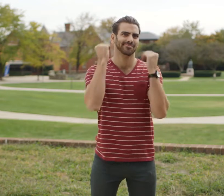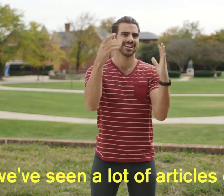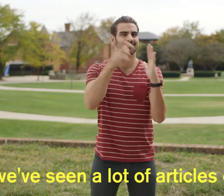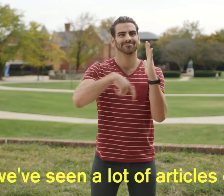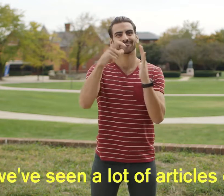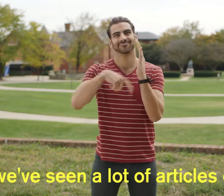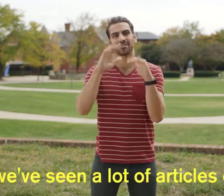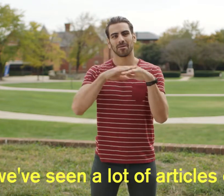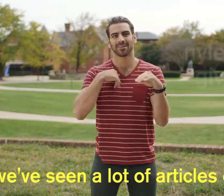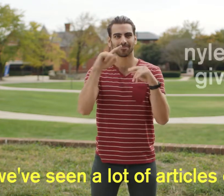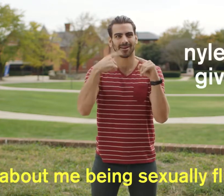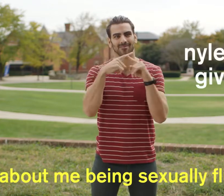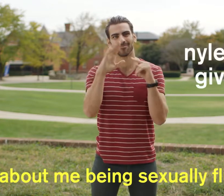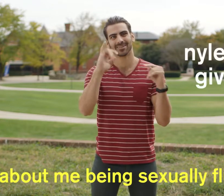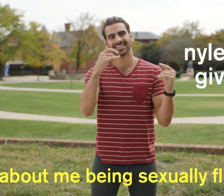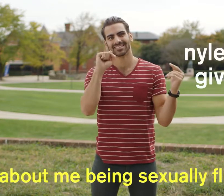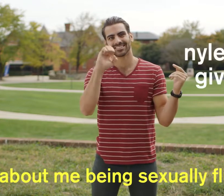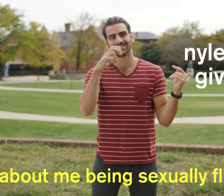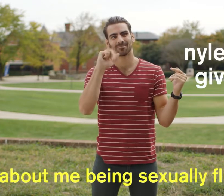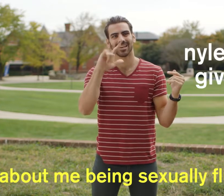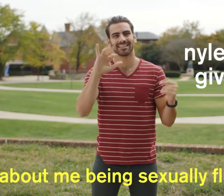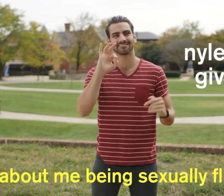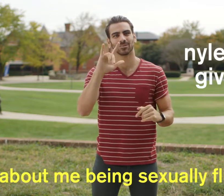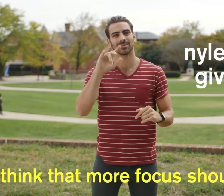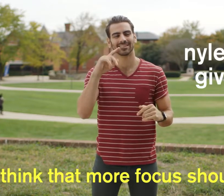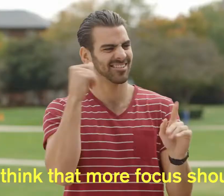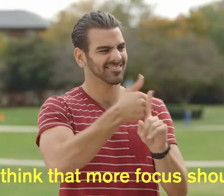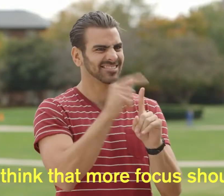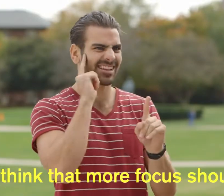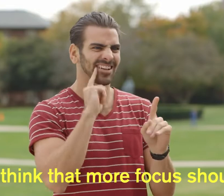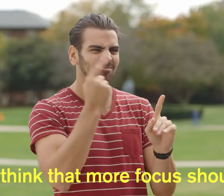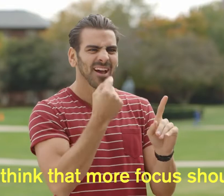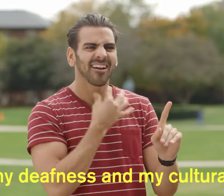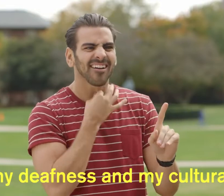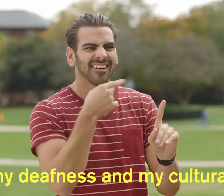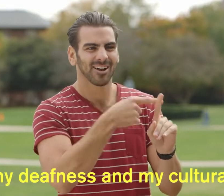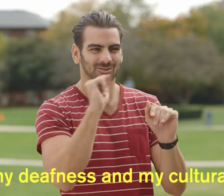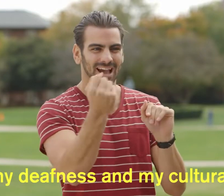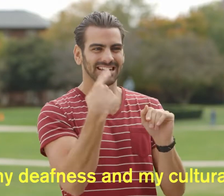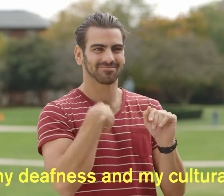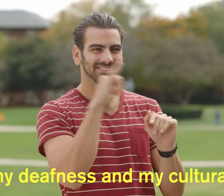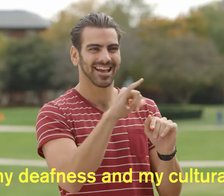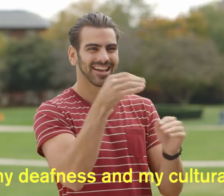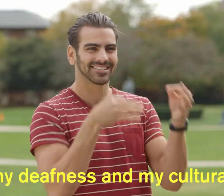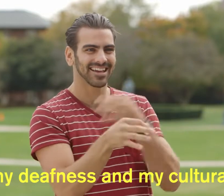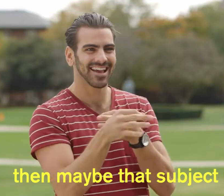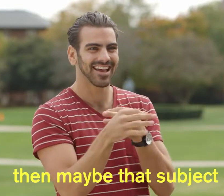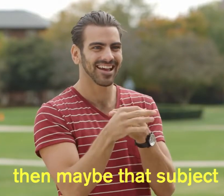We've seen a lot of articles out there about me being sexually fluid, and I think that more focus should be on my deafness and on my cultural identity than maybe